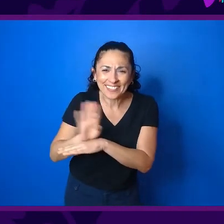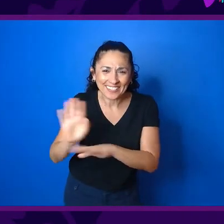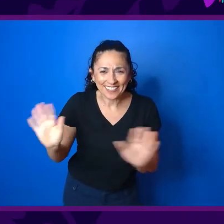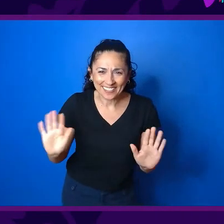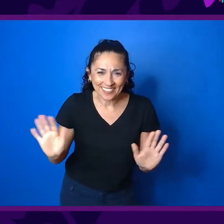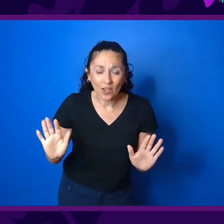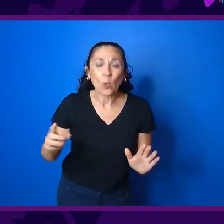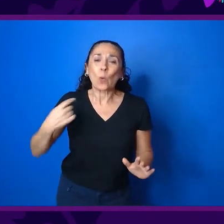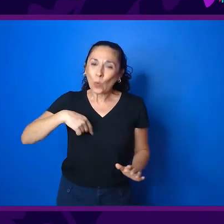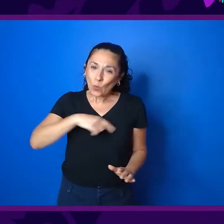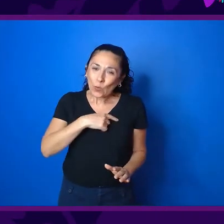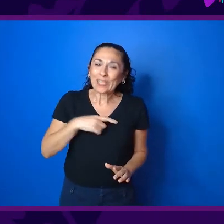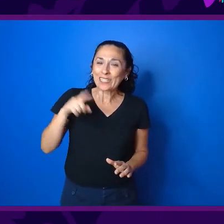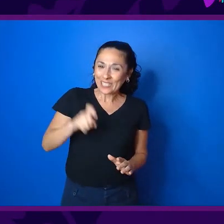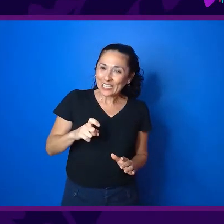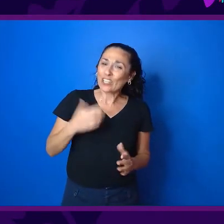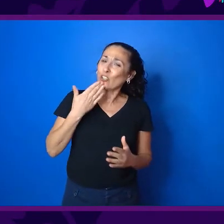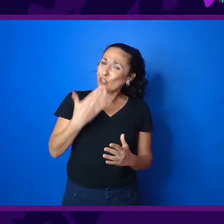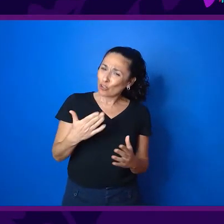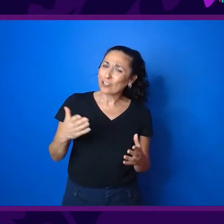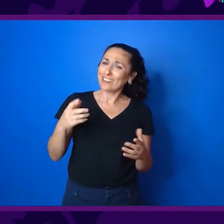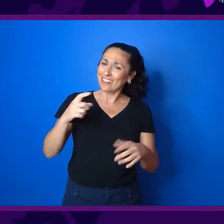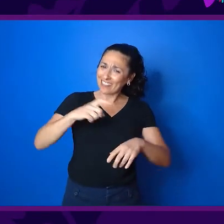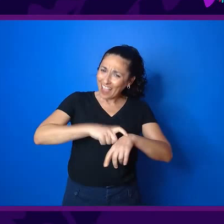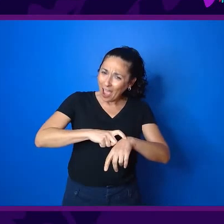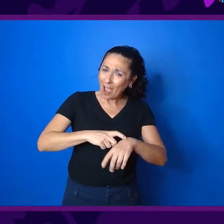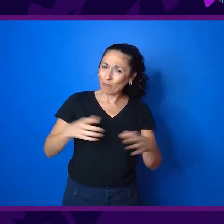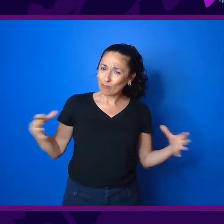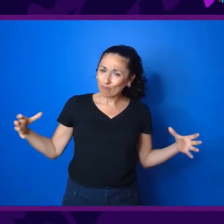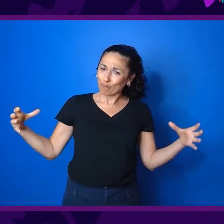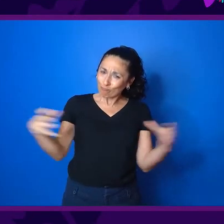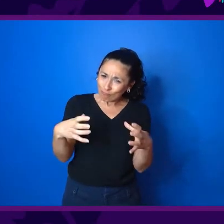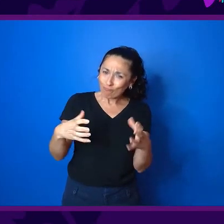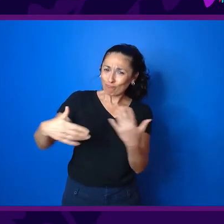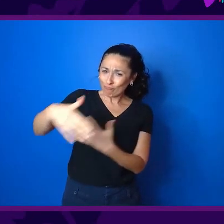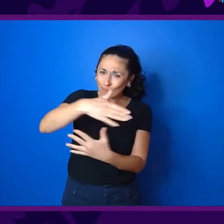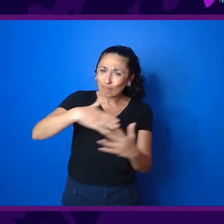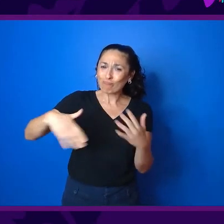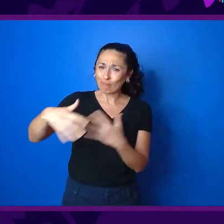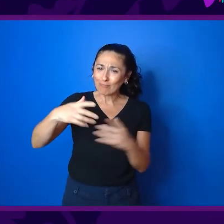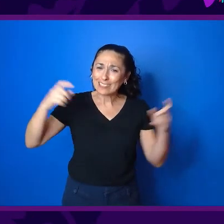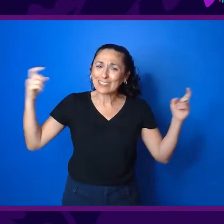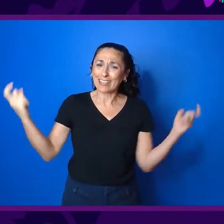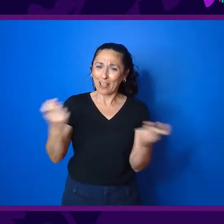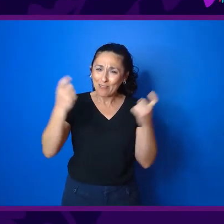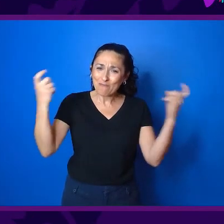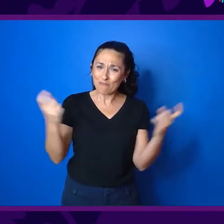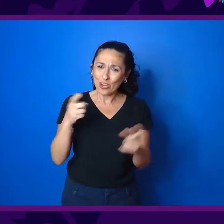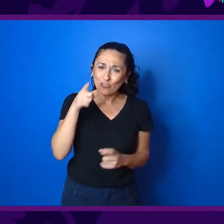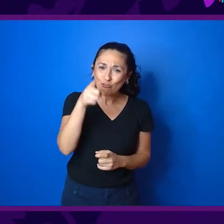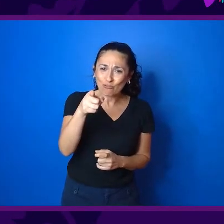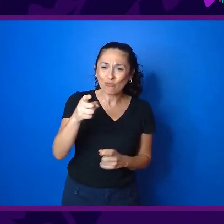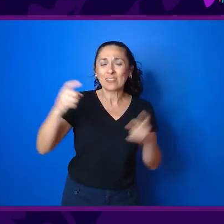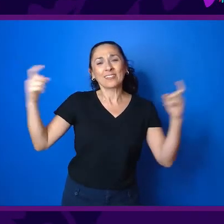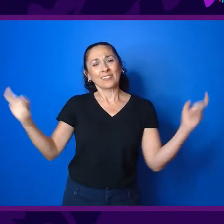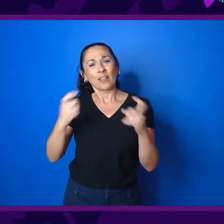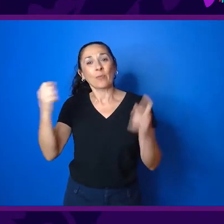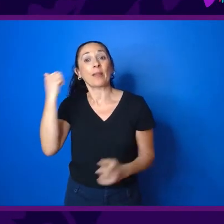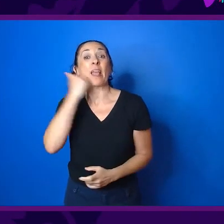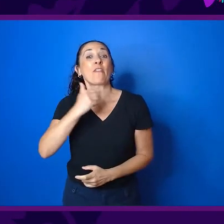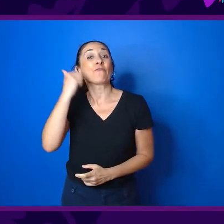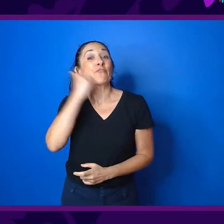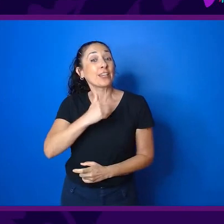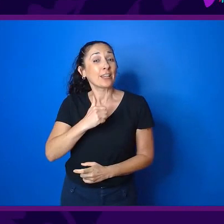to gather around about, and celebrating you every day is certainly one of those things we can do. You